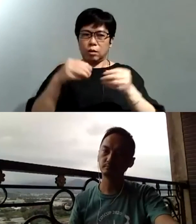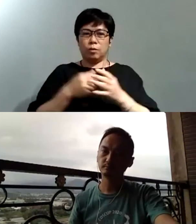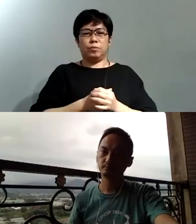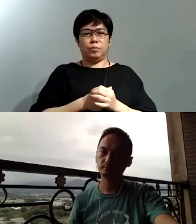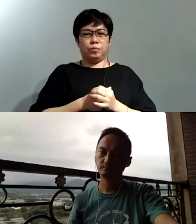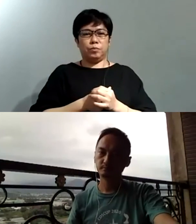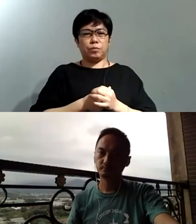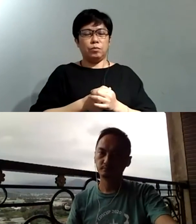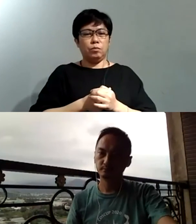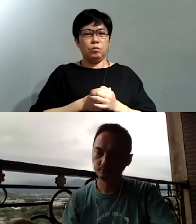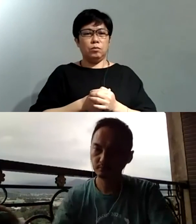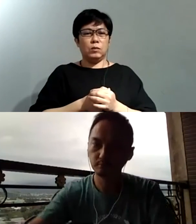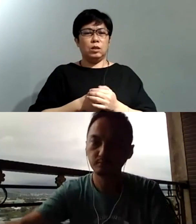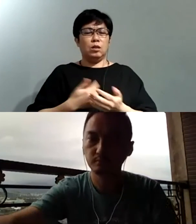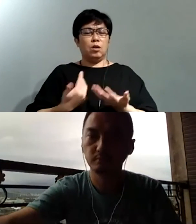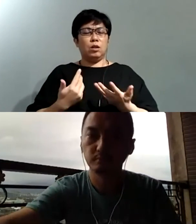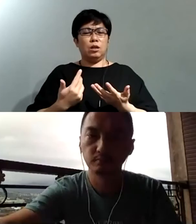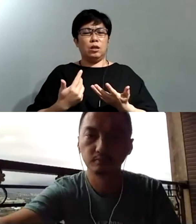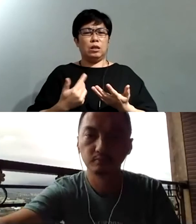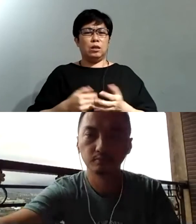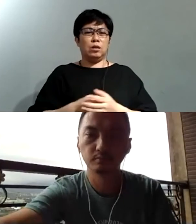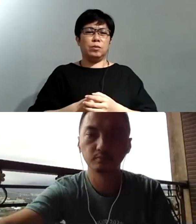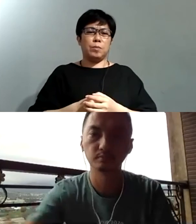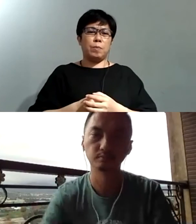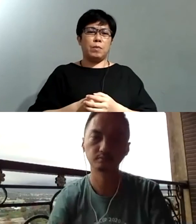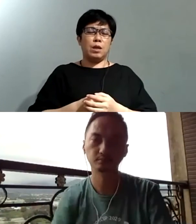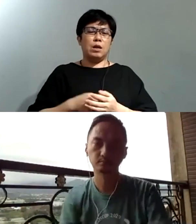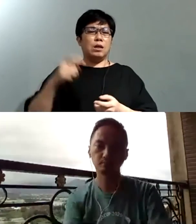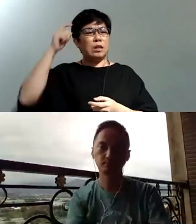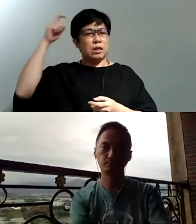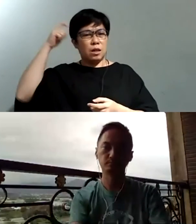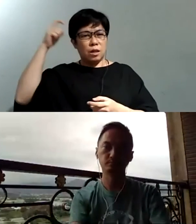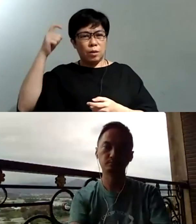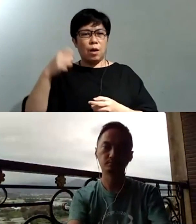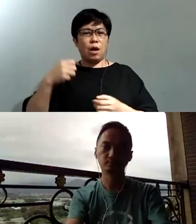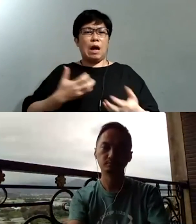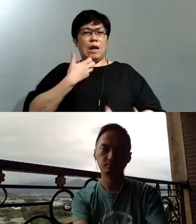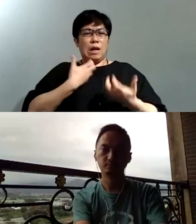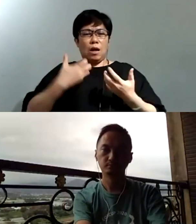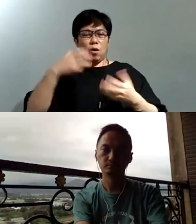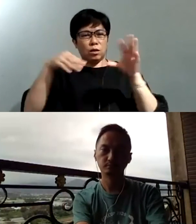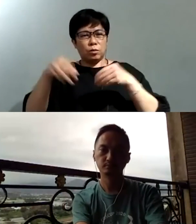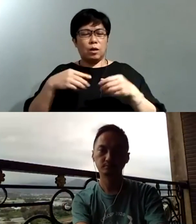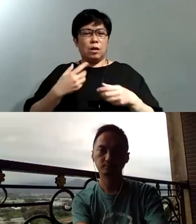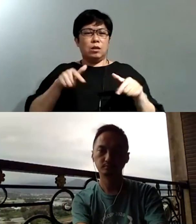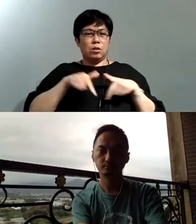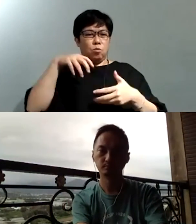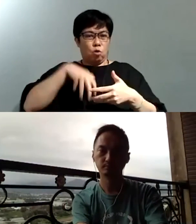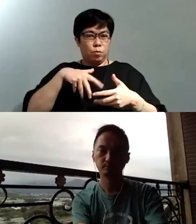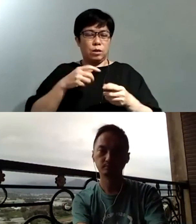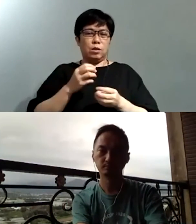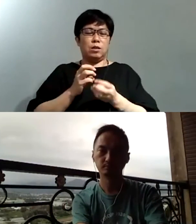you know, the ideologies and the angers and what people had in their mind. It was about collecting what people did,